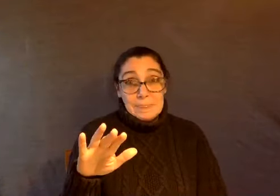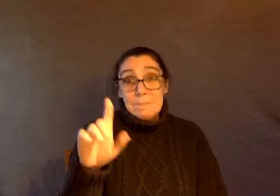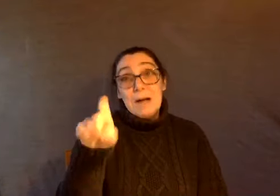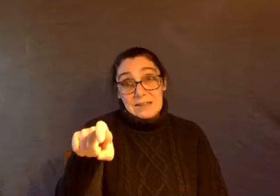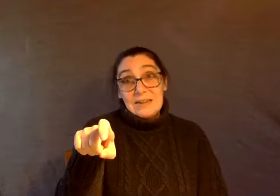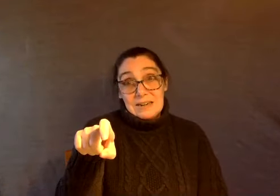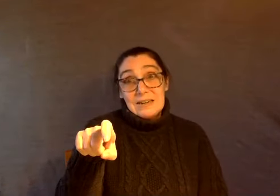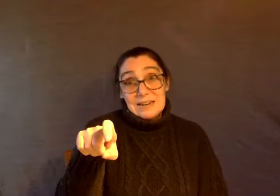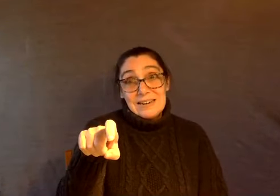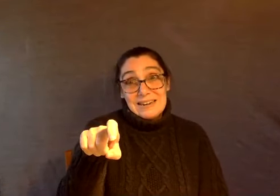Must.